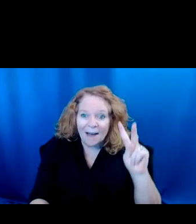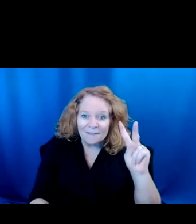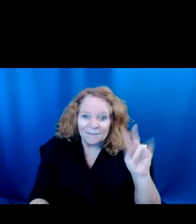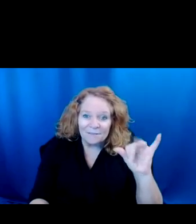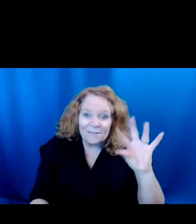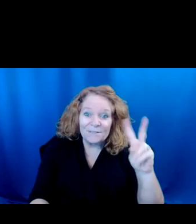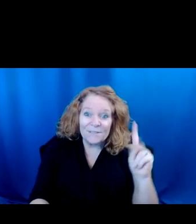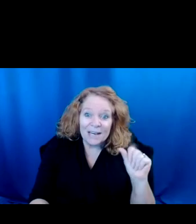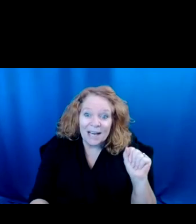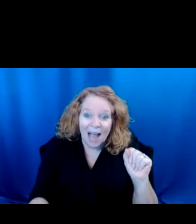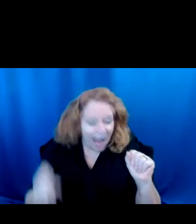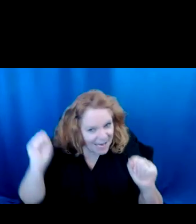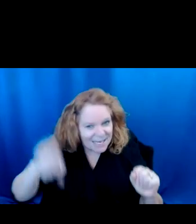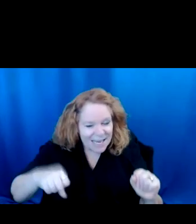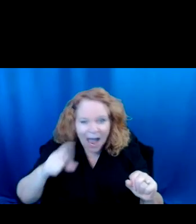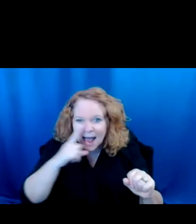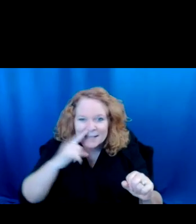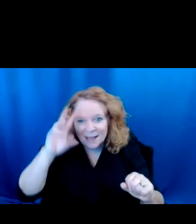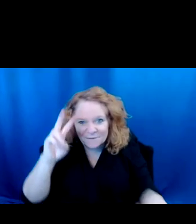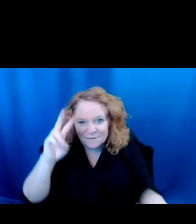Vicar, hello. Yeah.